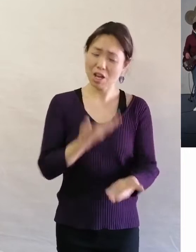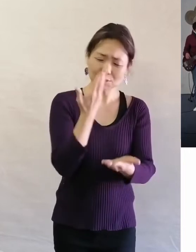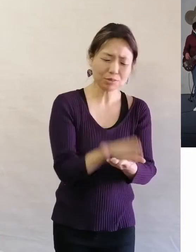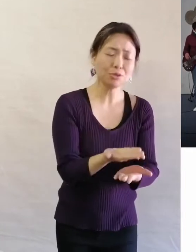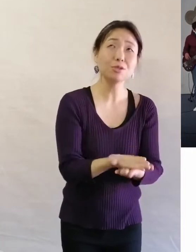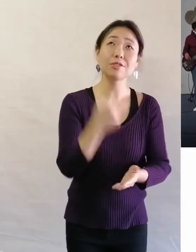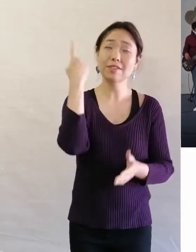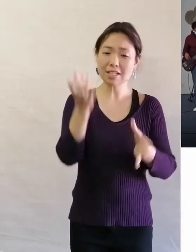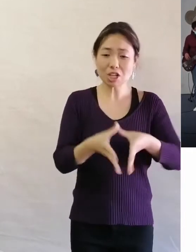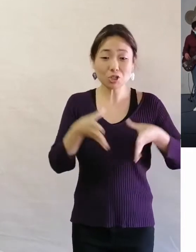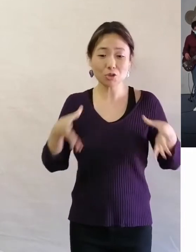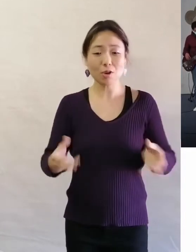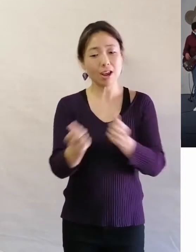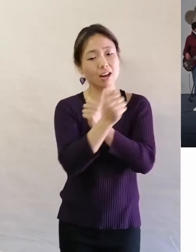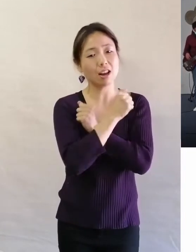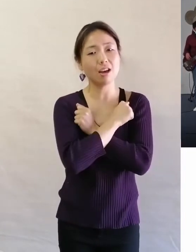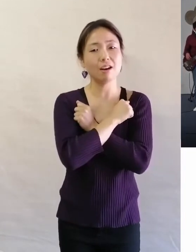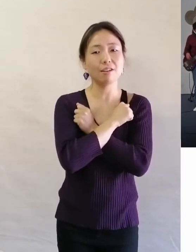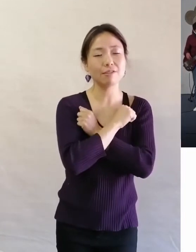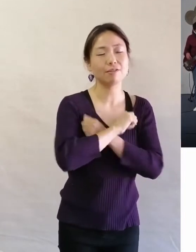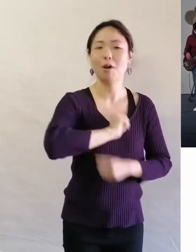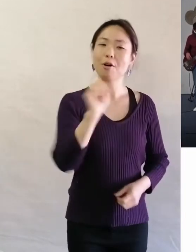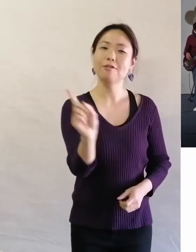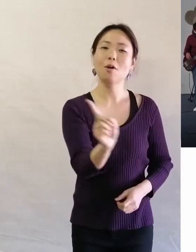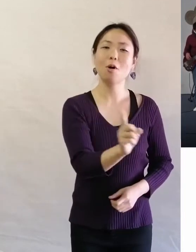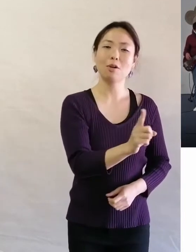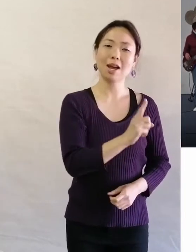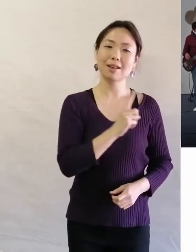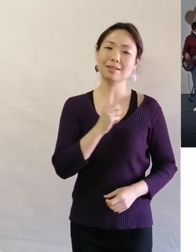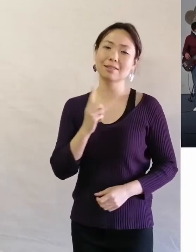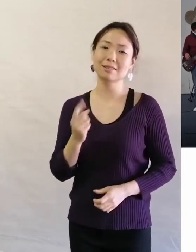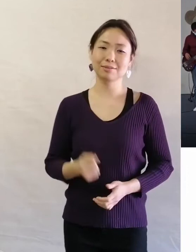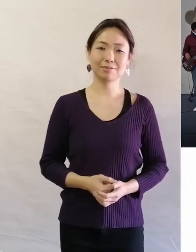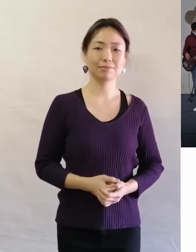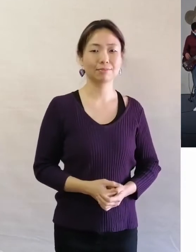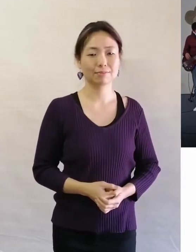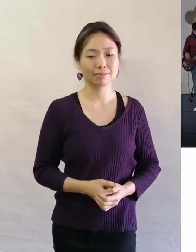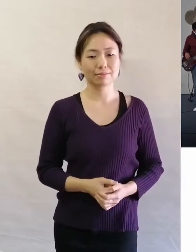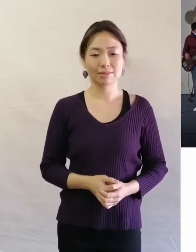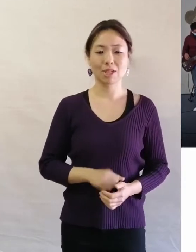He has proven his great love for us.